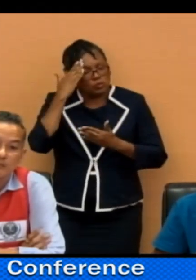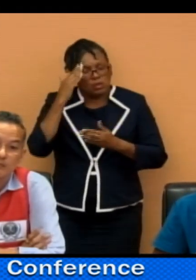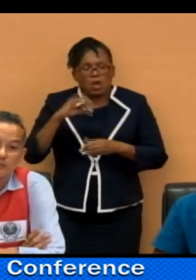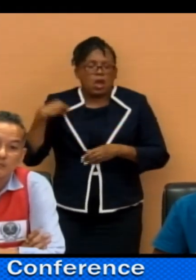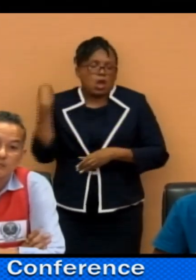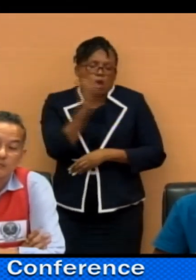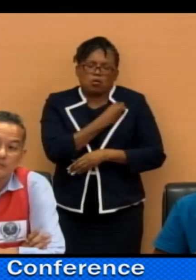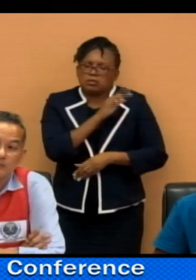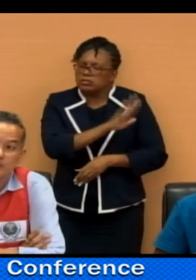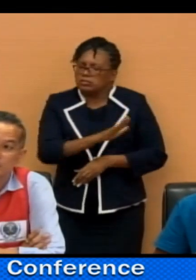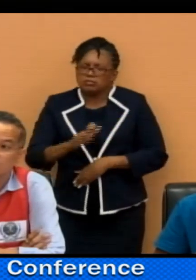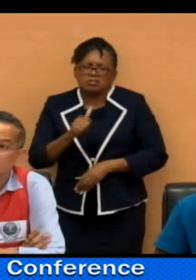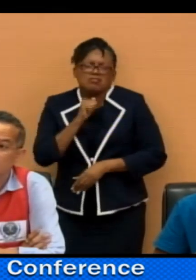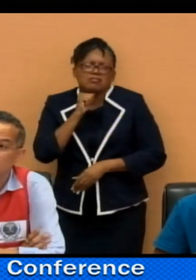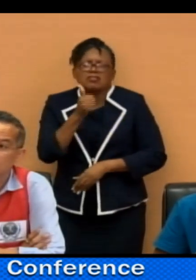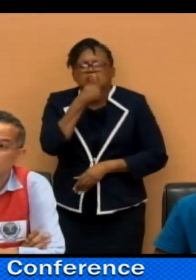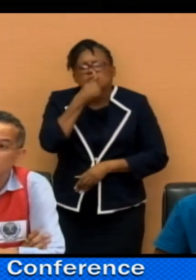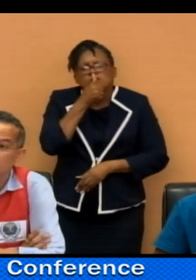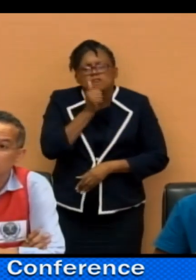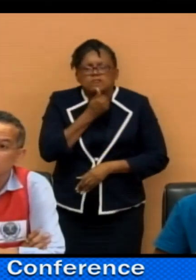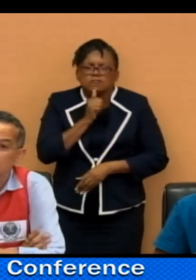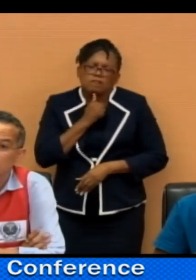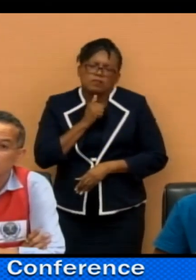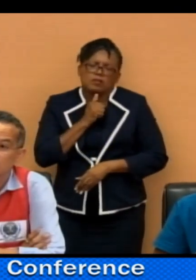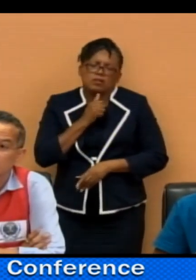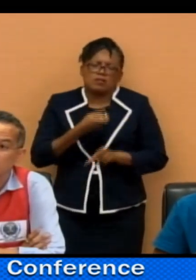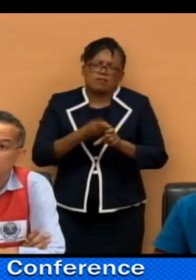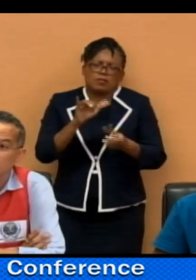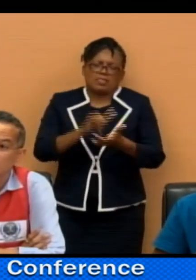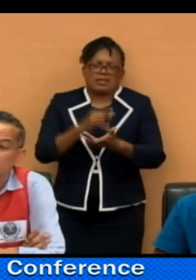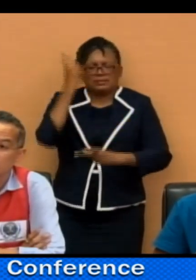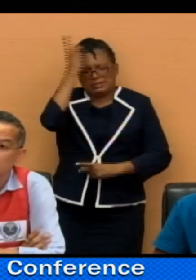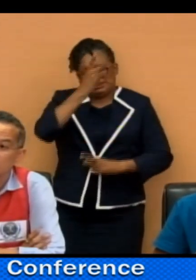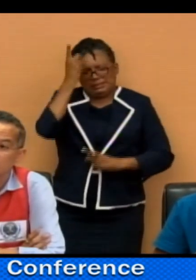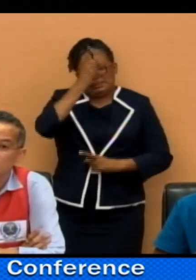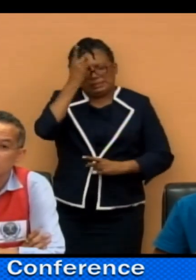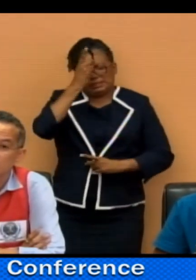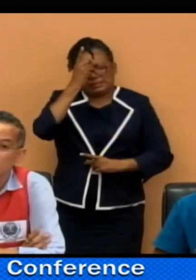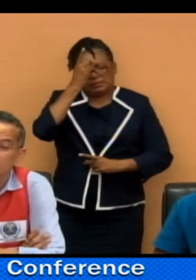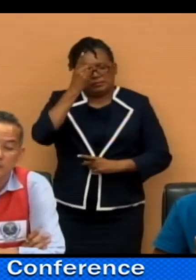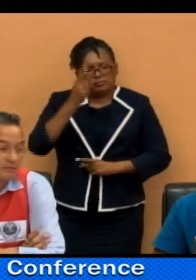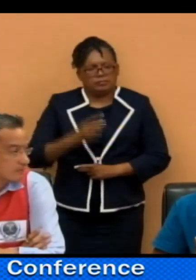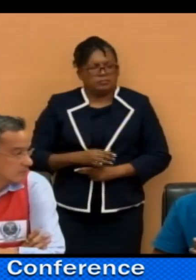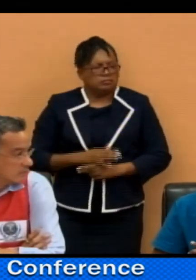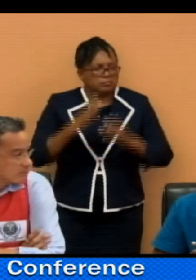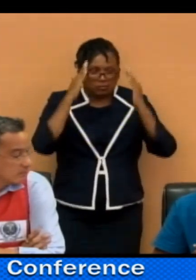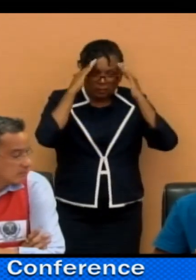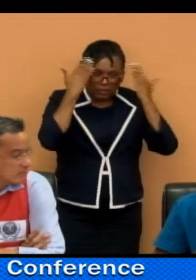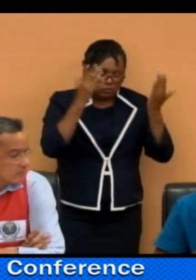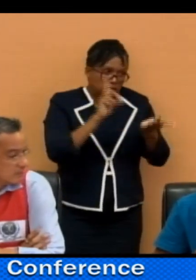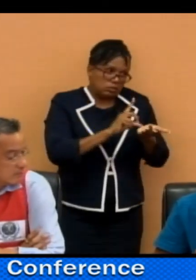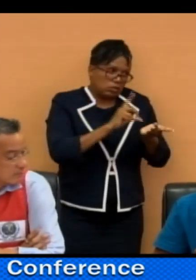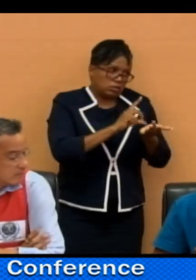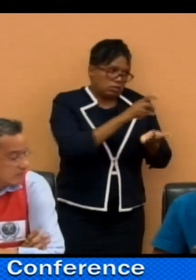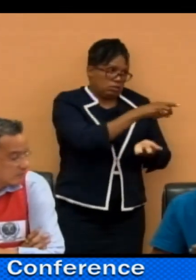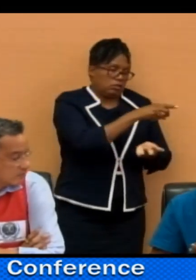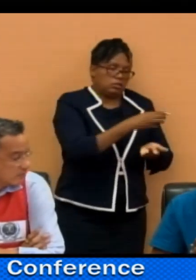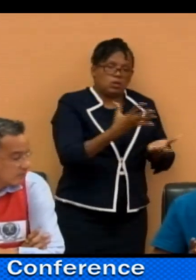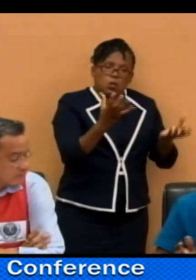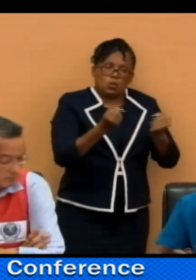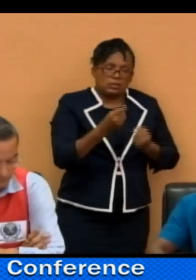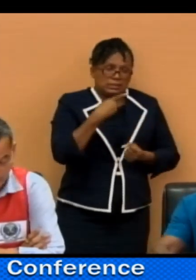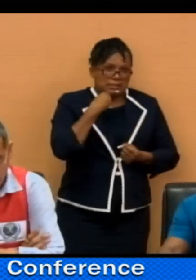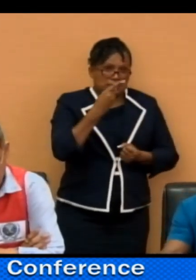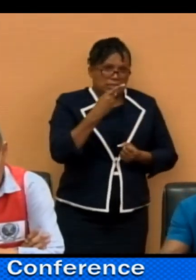not suffer significant from this disease. I don't know if Dr. Mitchell want to speak to what he wants to do